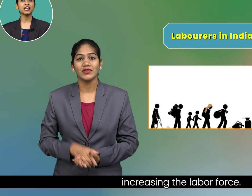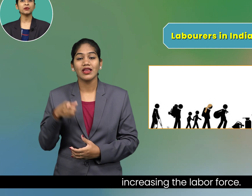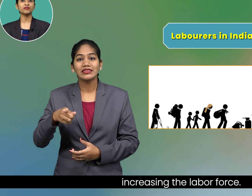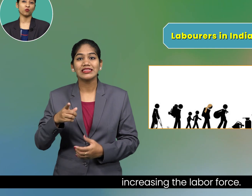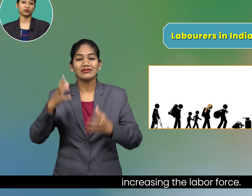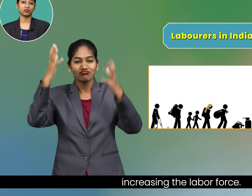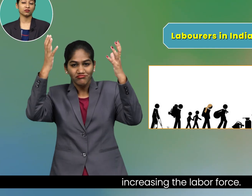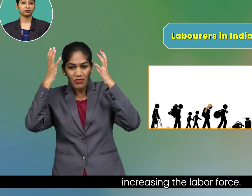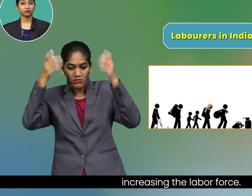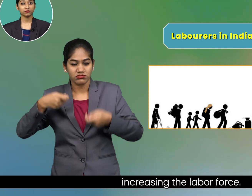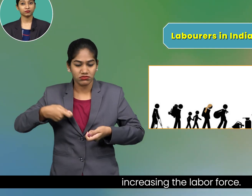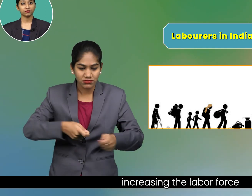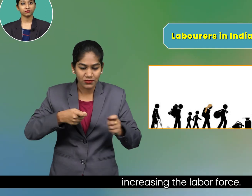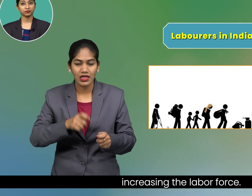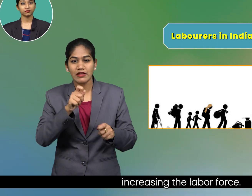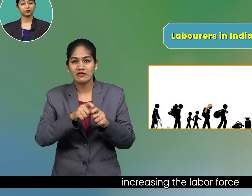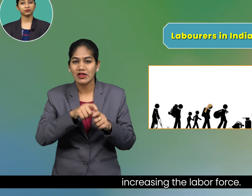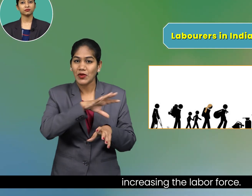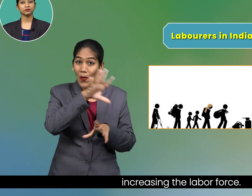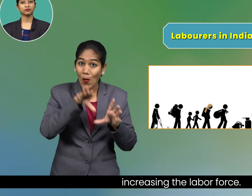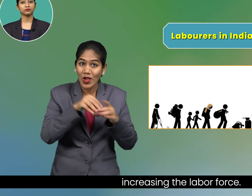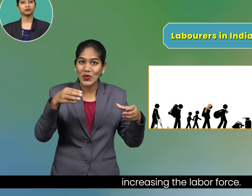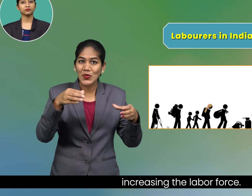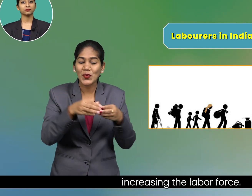increasing the labor force.